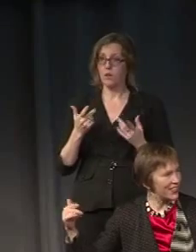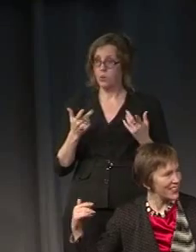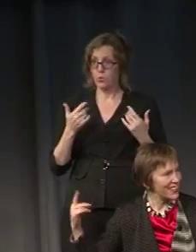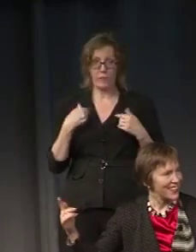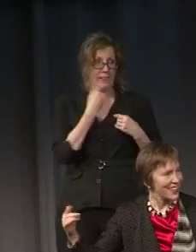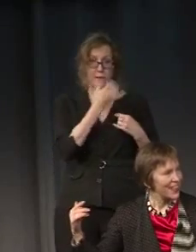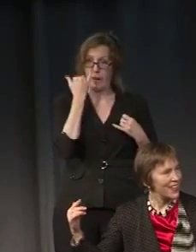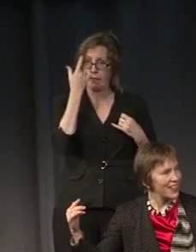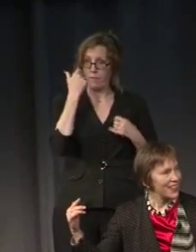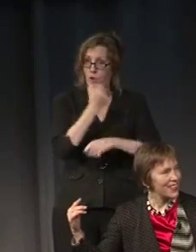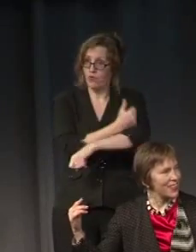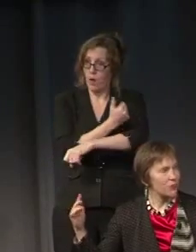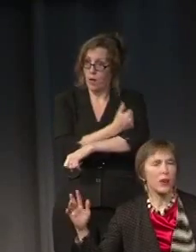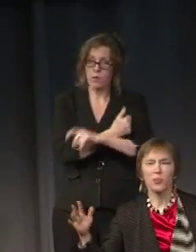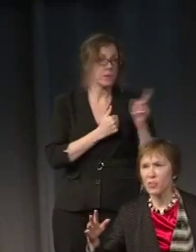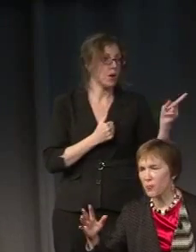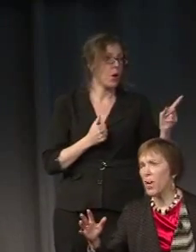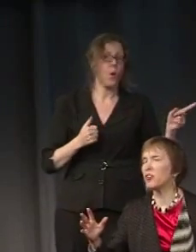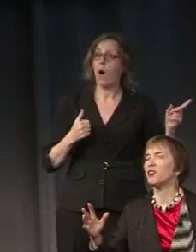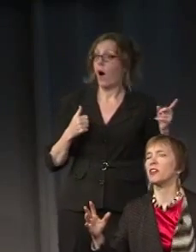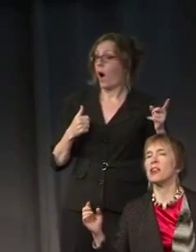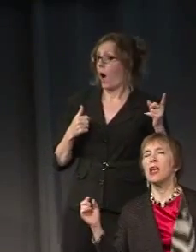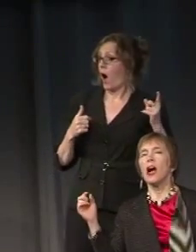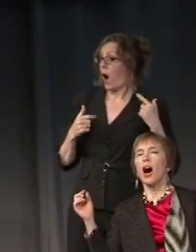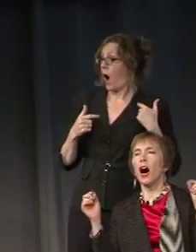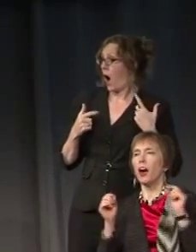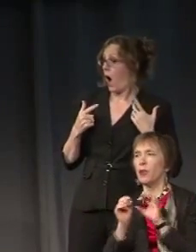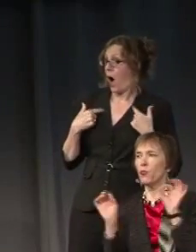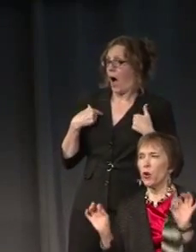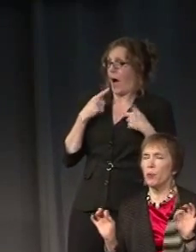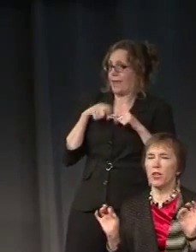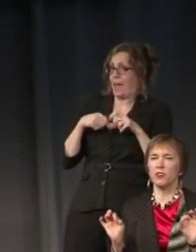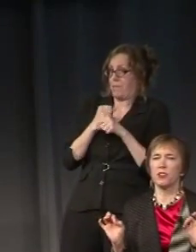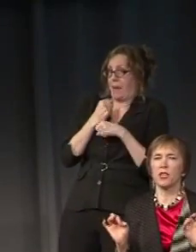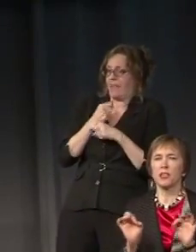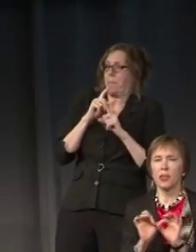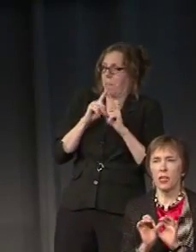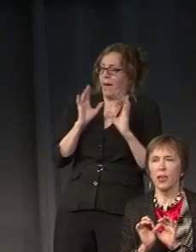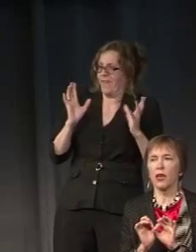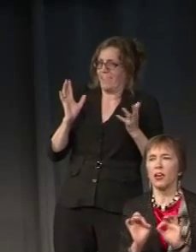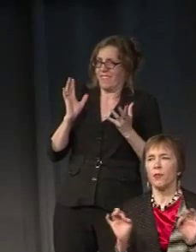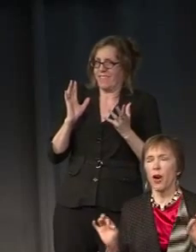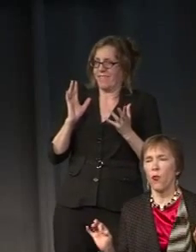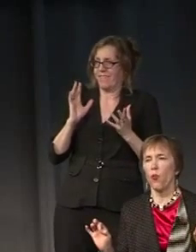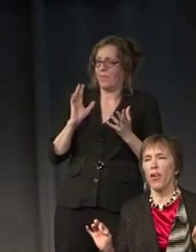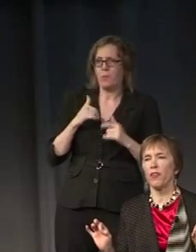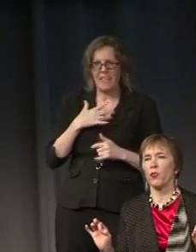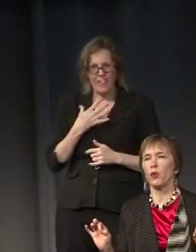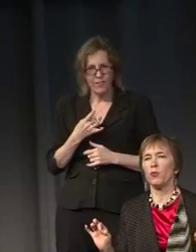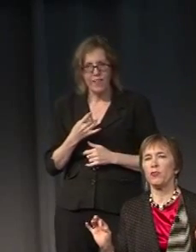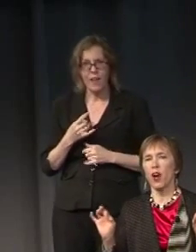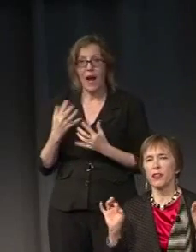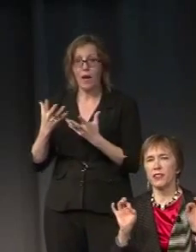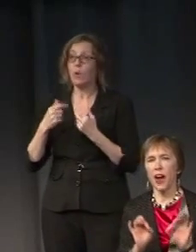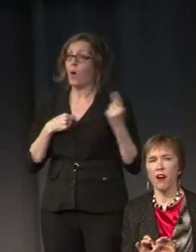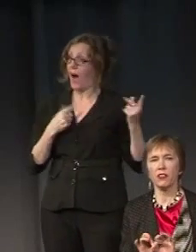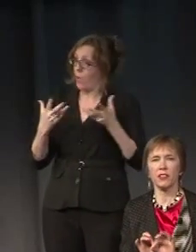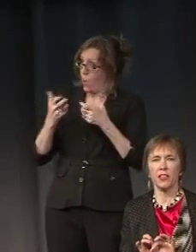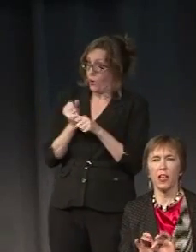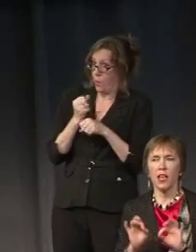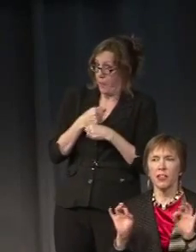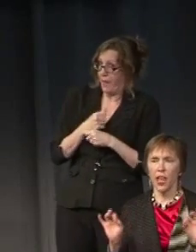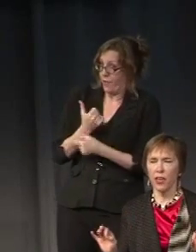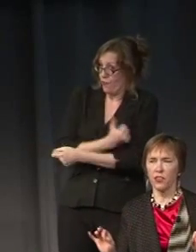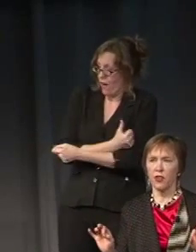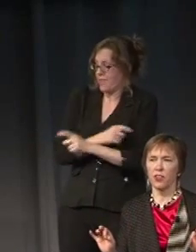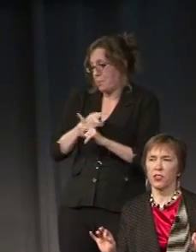color. No, I want to make new drugs. Right, she wants to make new drugs. It would be interesting to think about whether we would